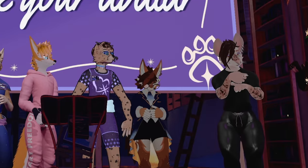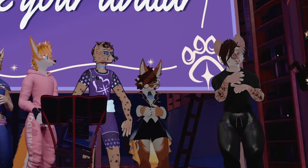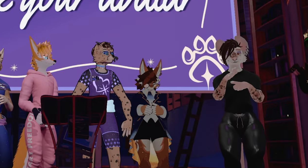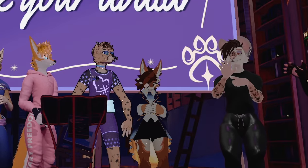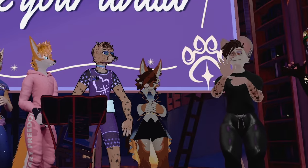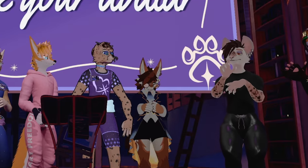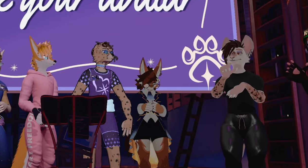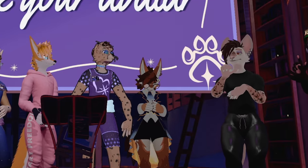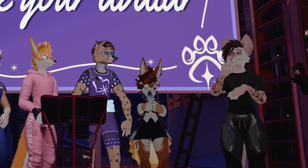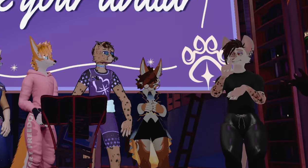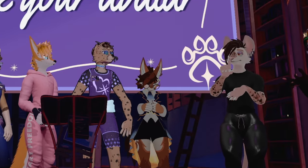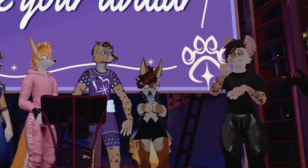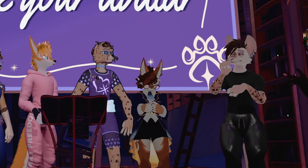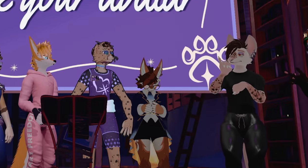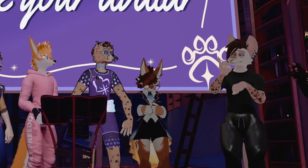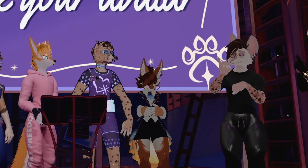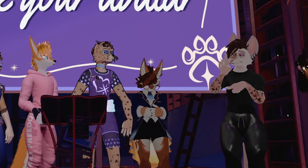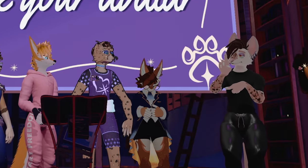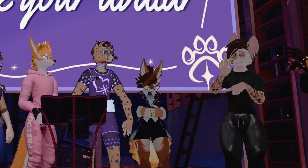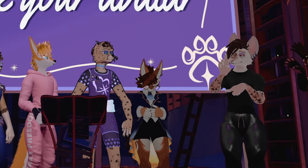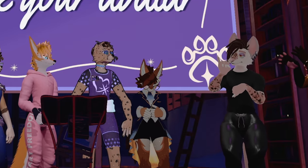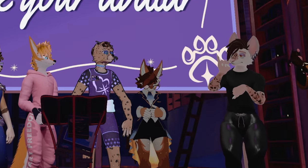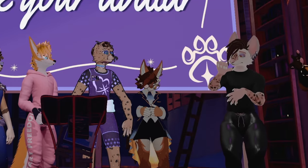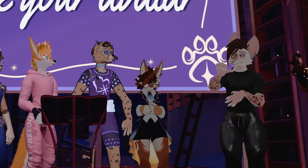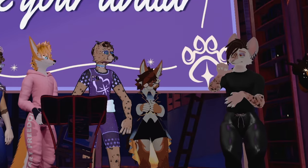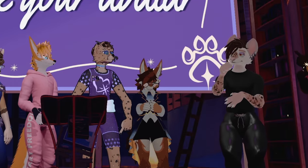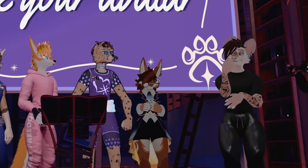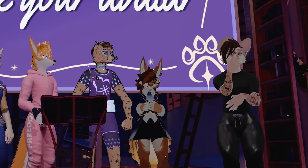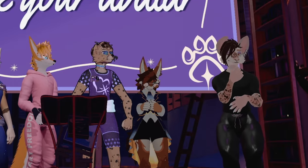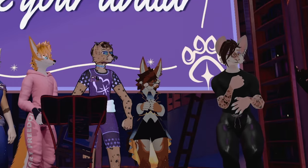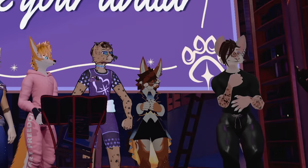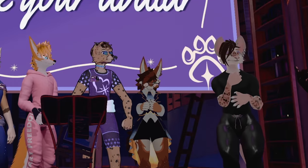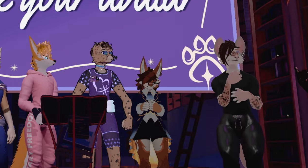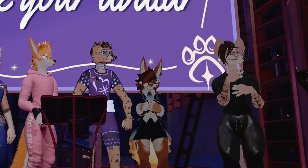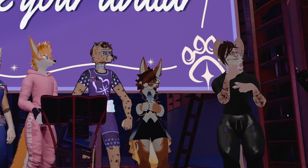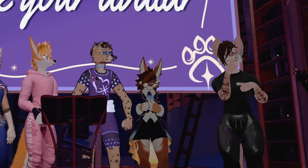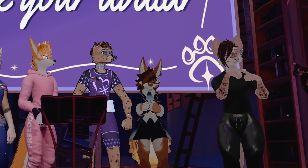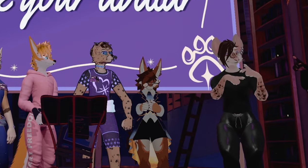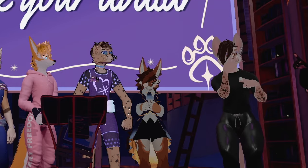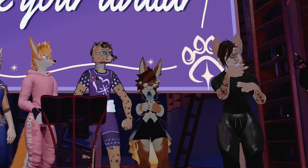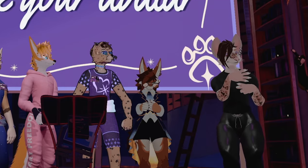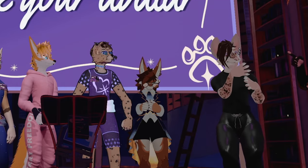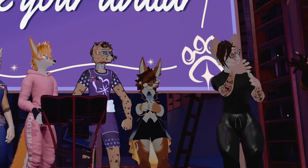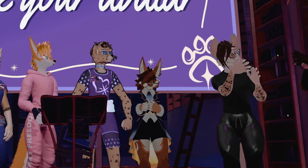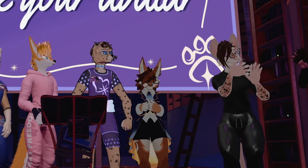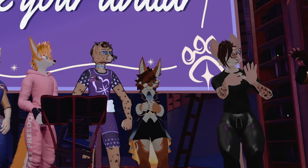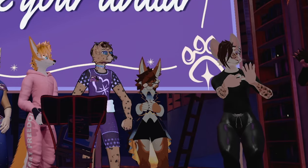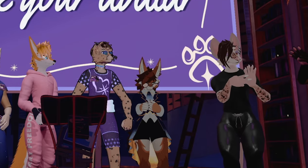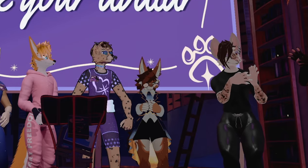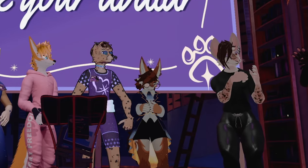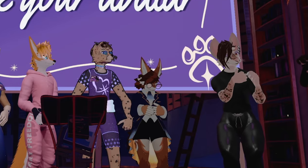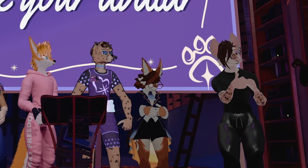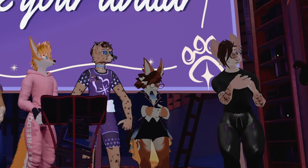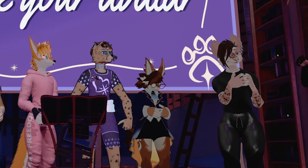Blazeria asked, how do you develop your sign name? Is that something you personally develop, or is